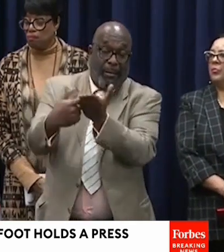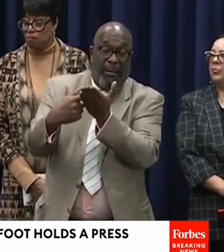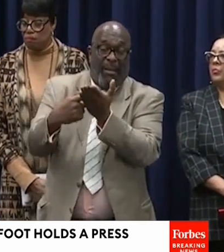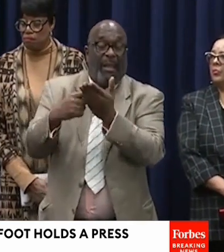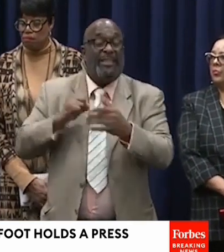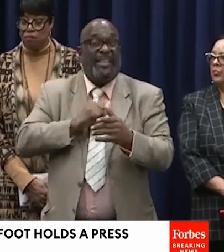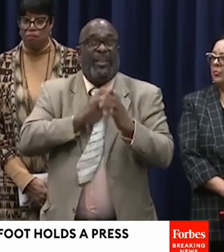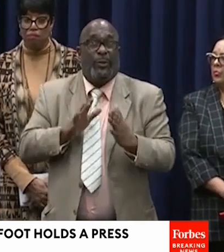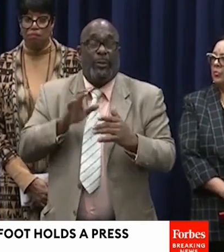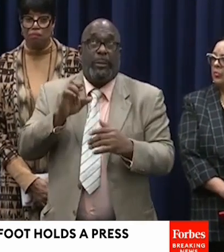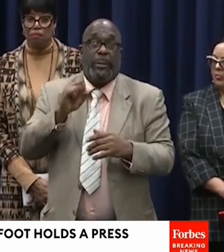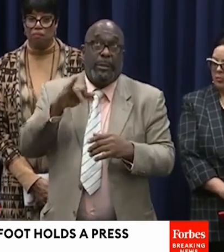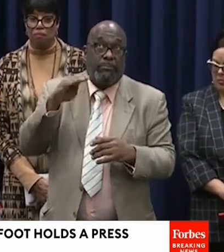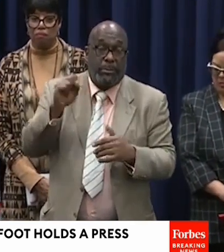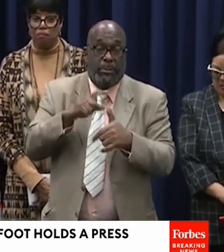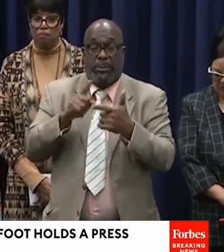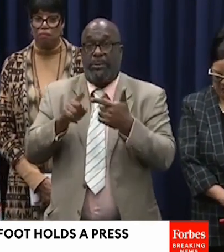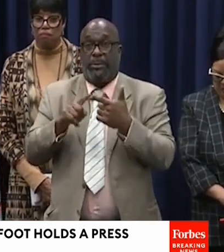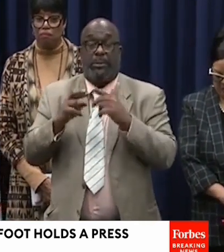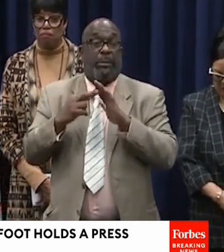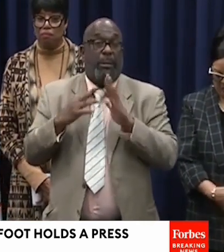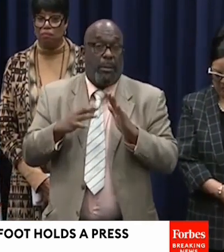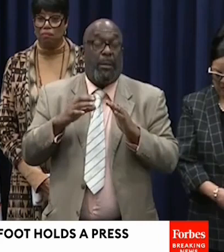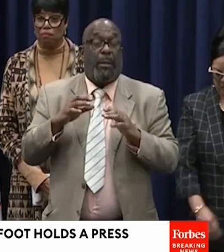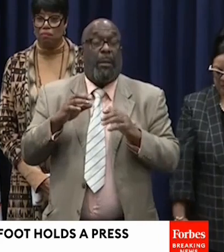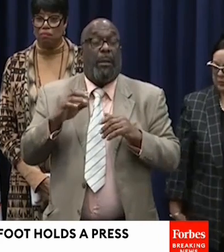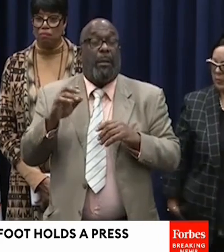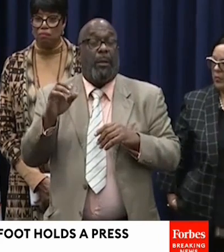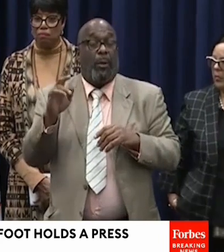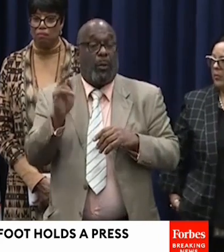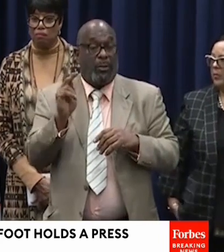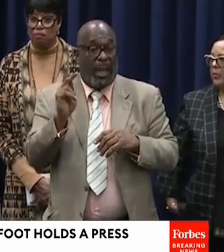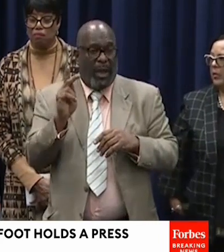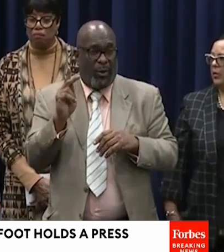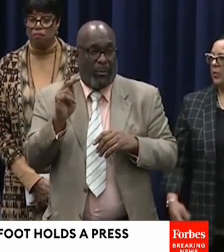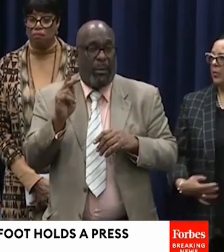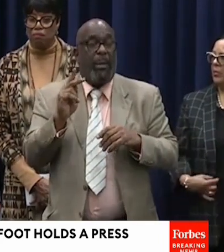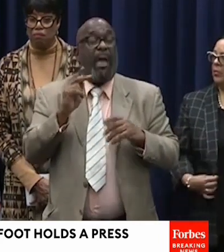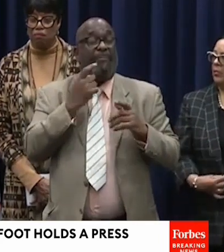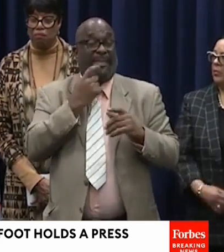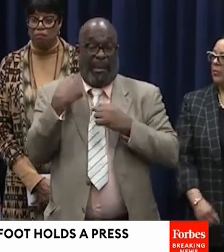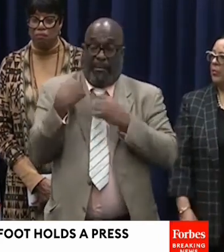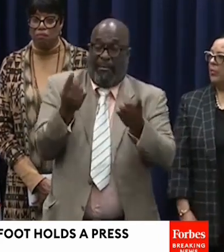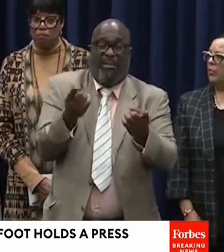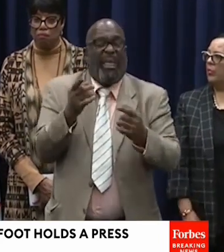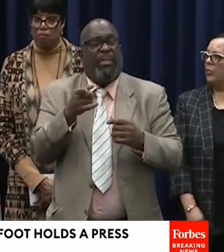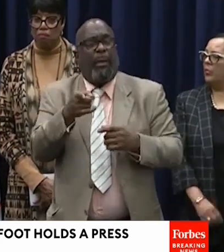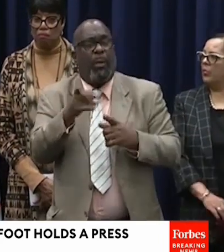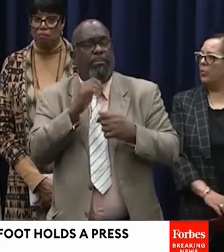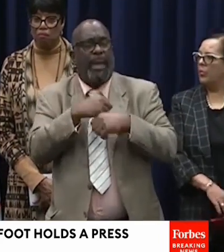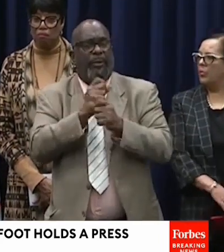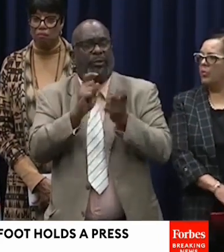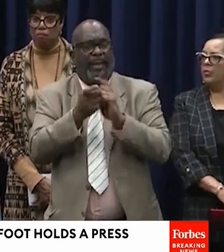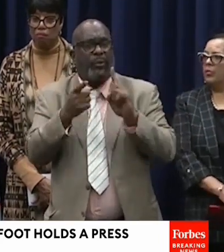Senator Sims and Representative Clissauder, have been saying for some time that they are going to be making some changes to